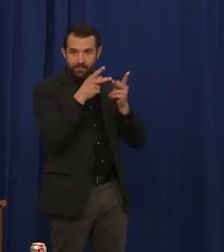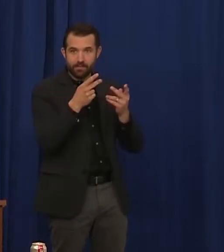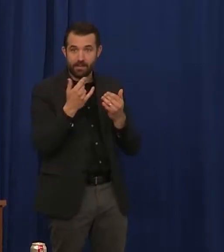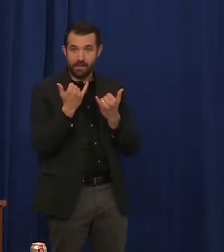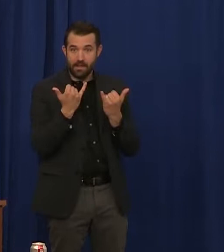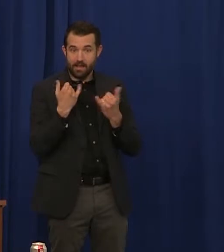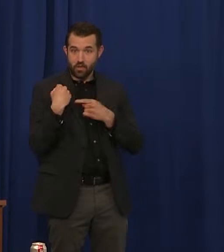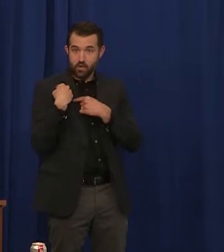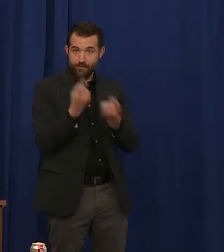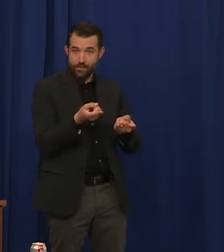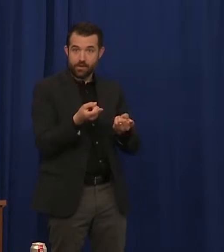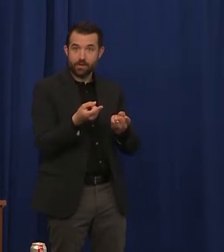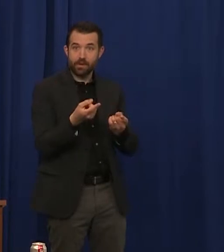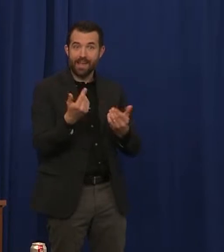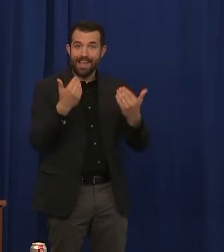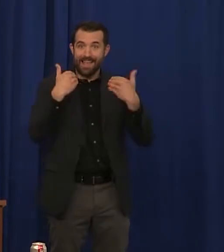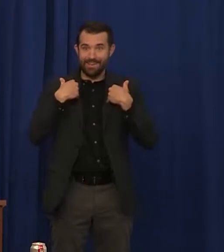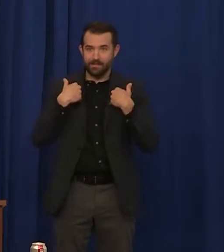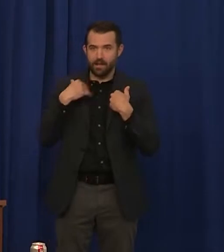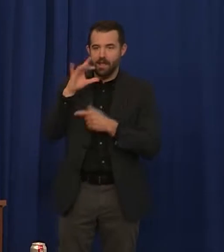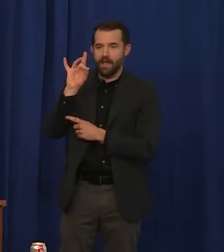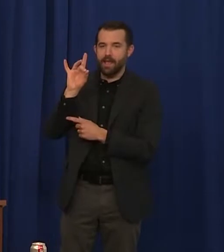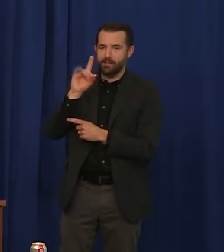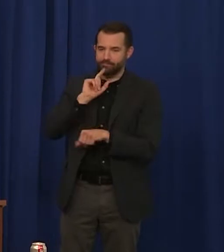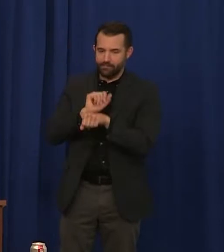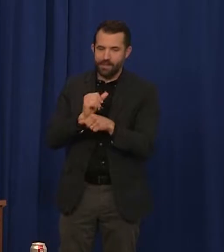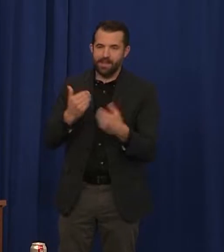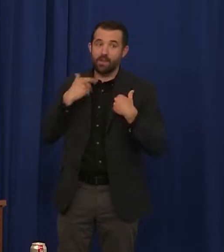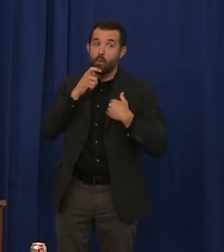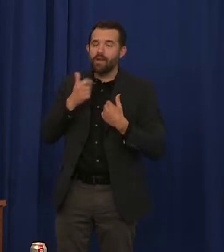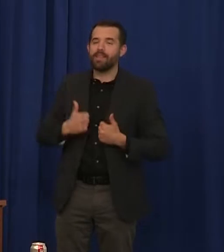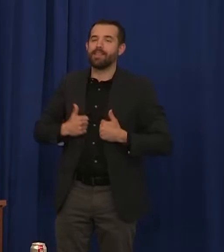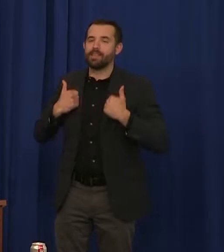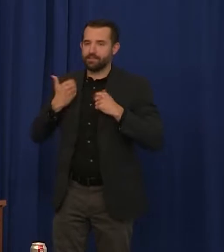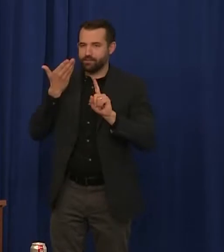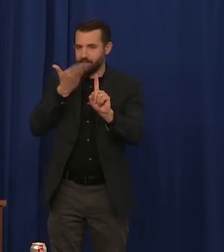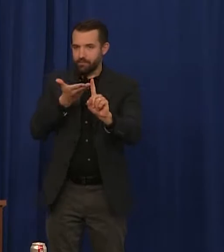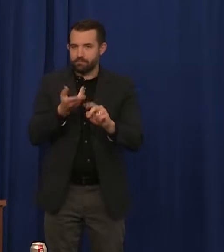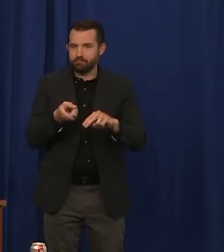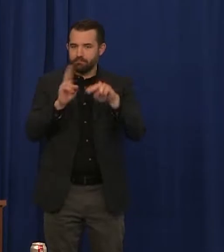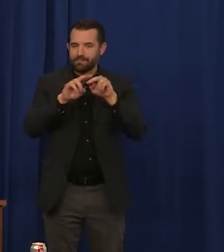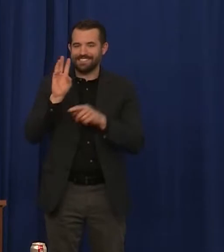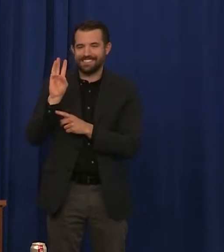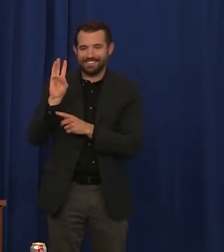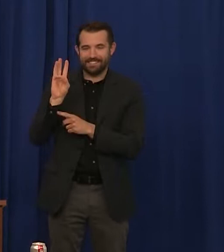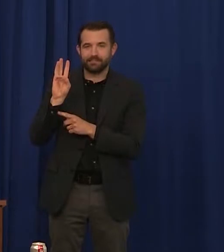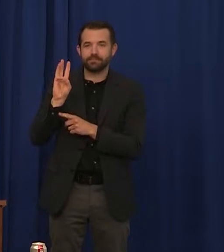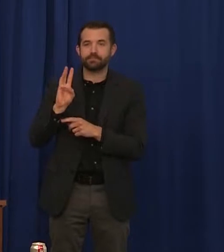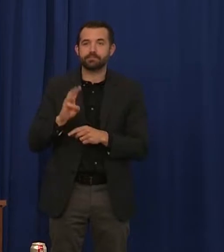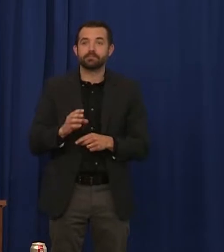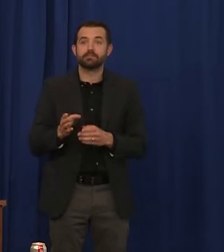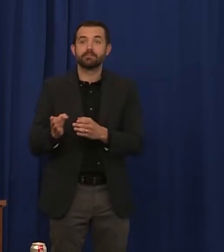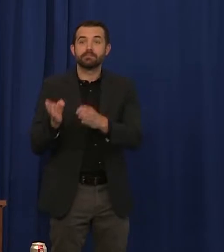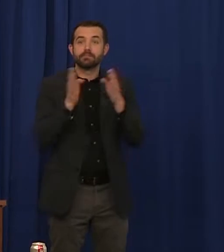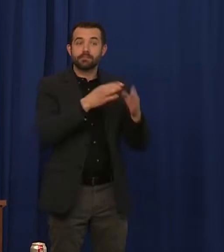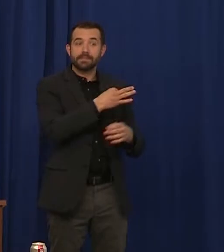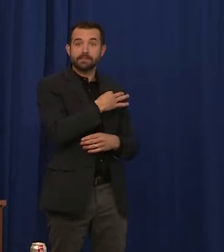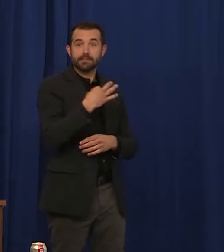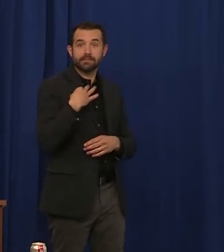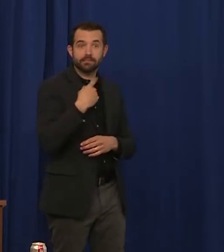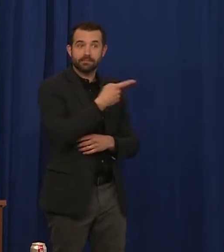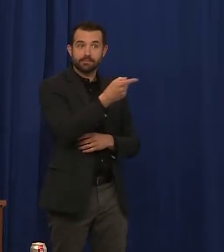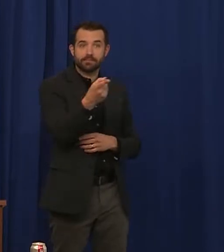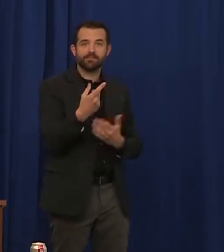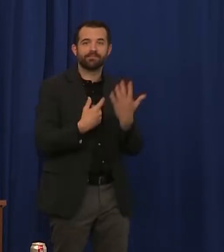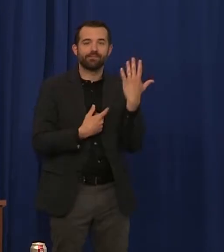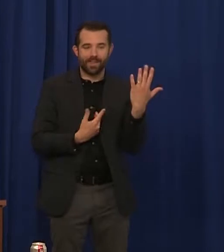have tested positive, which is an increase of 6. There are also 5 staff members who have tested